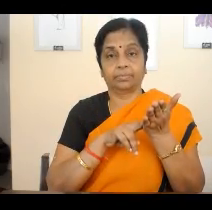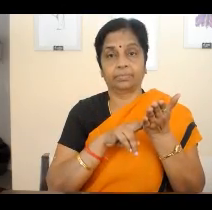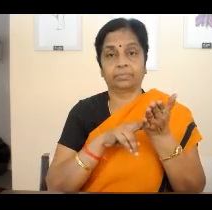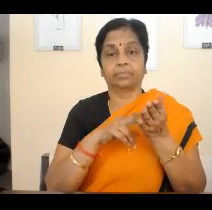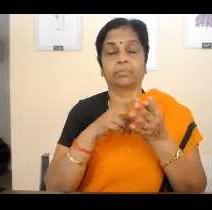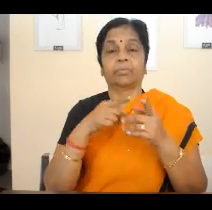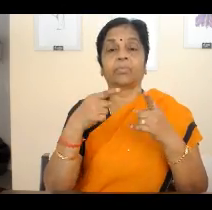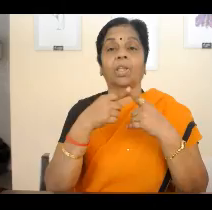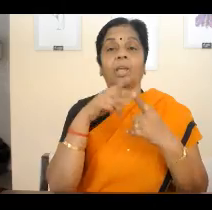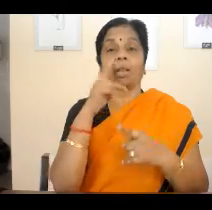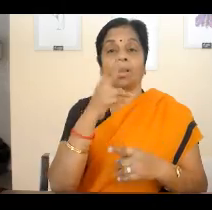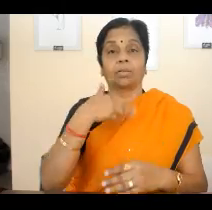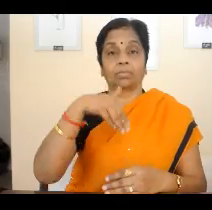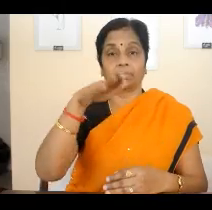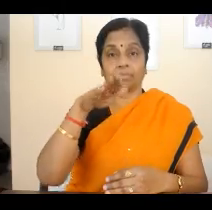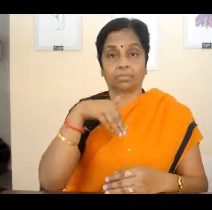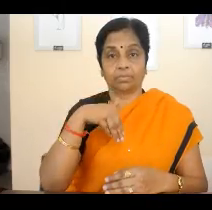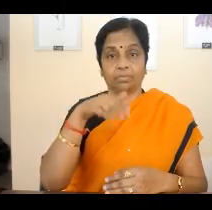transport allowance,